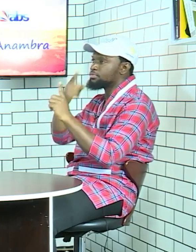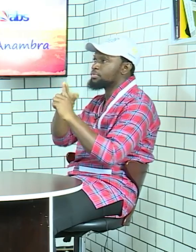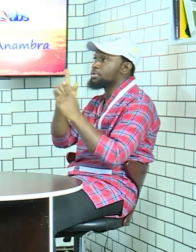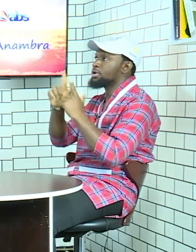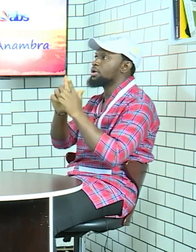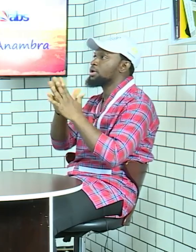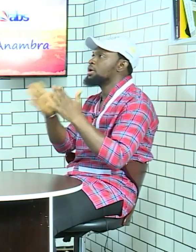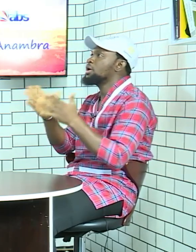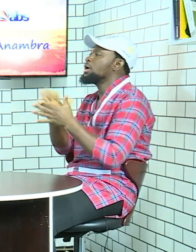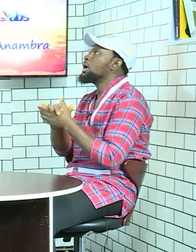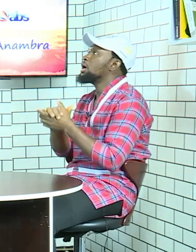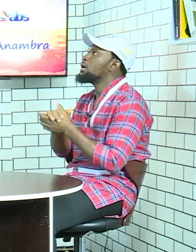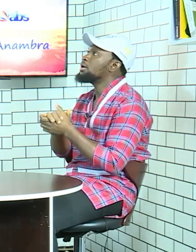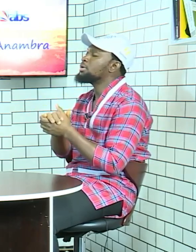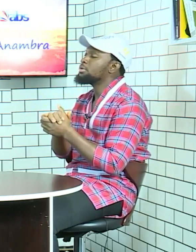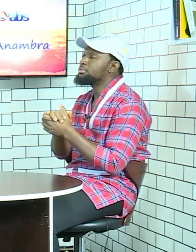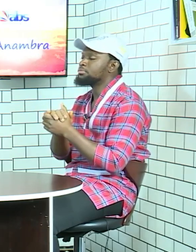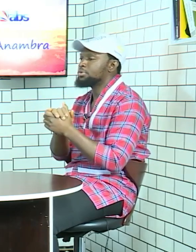language recognition?